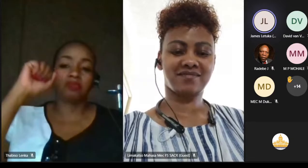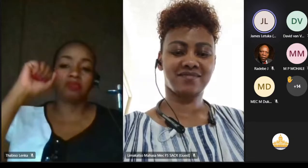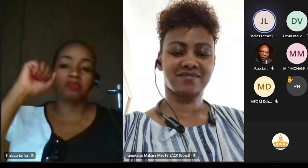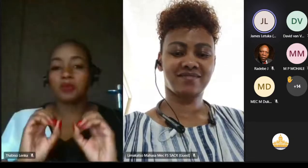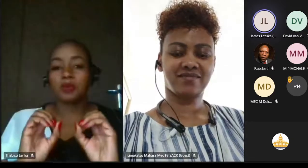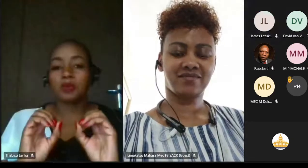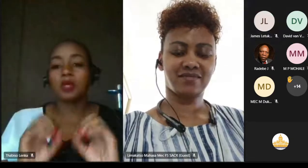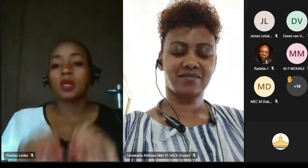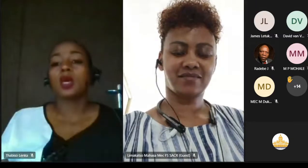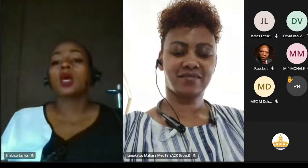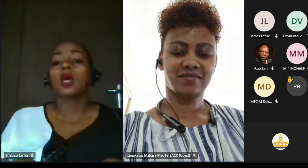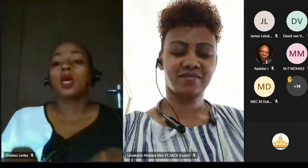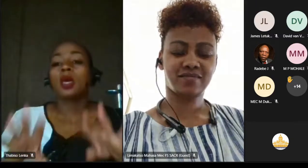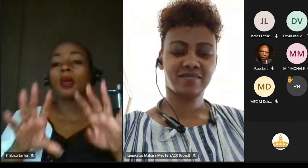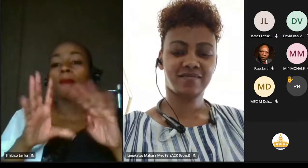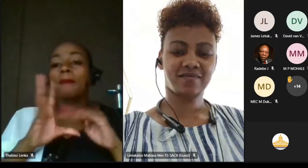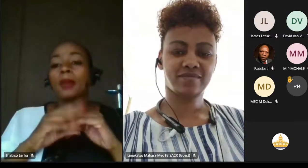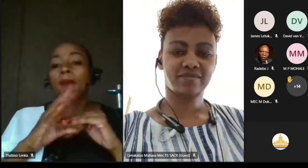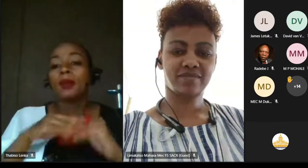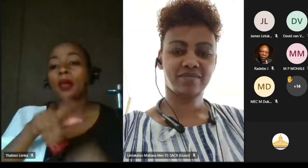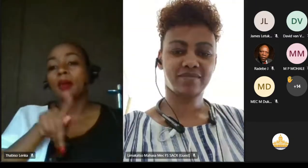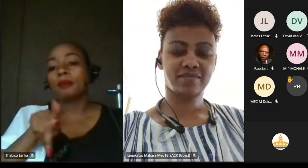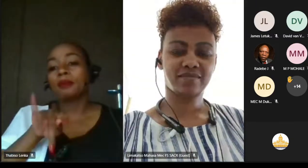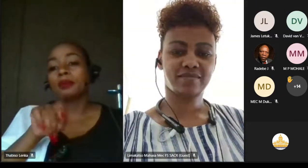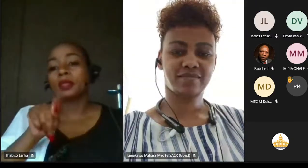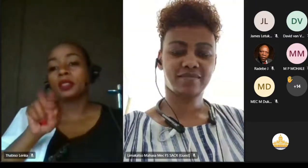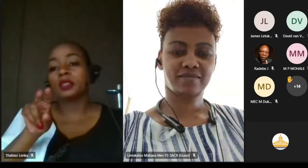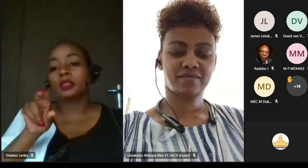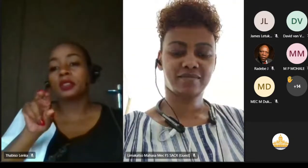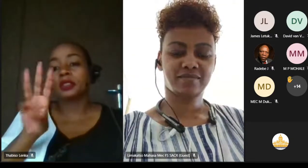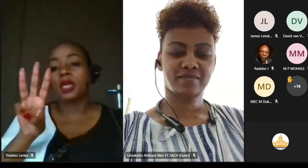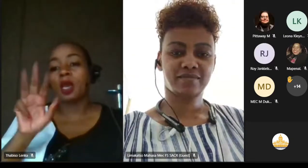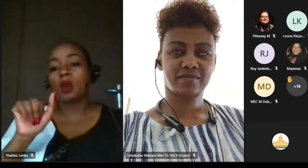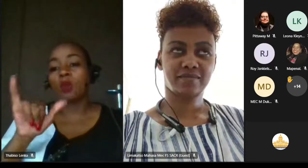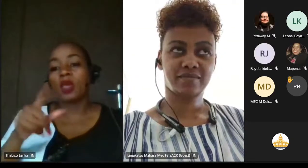Thank you. Honorable Peter Way. Speaker, I abstain.